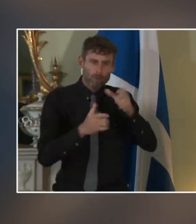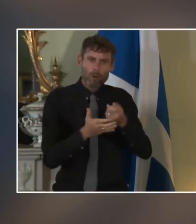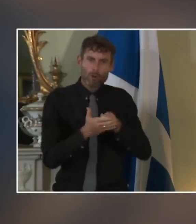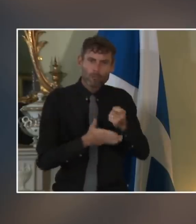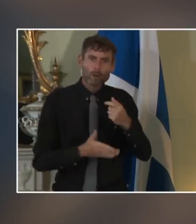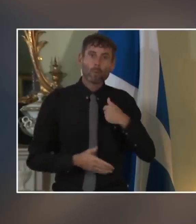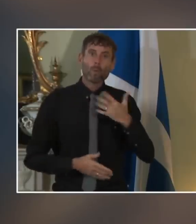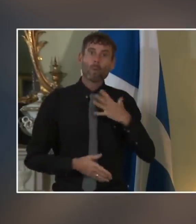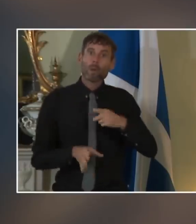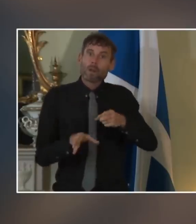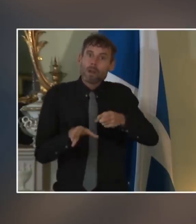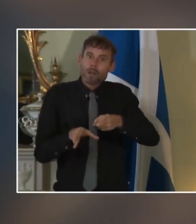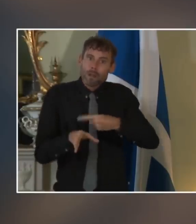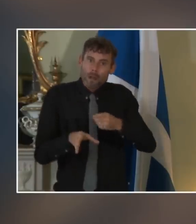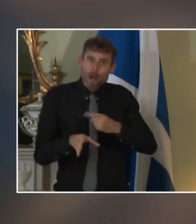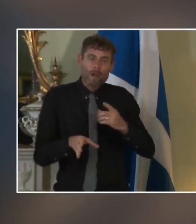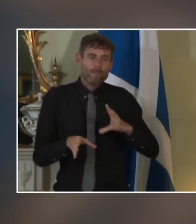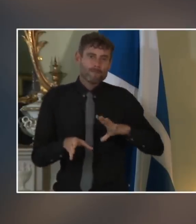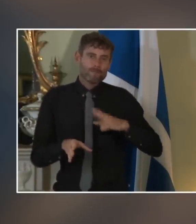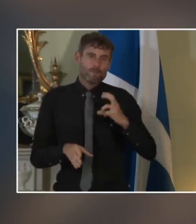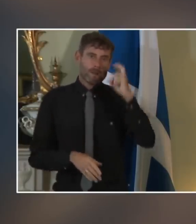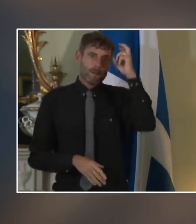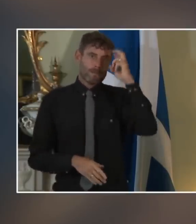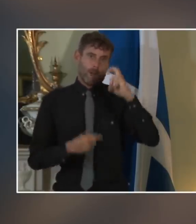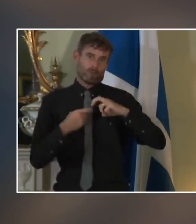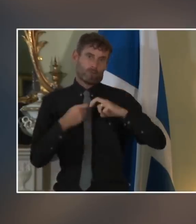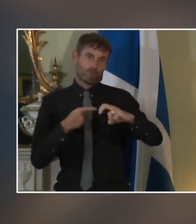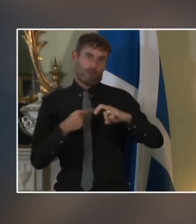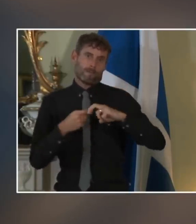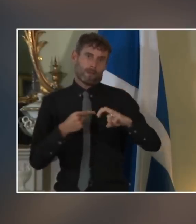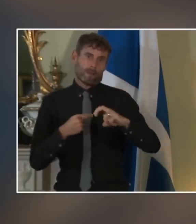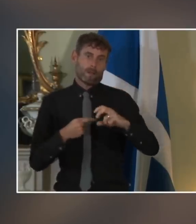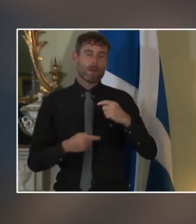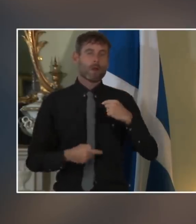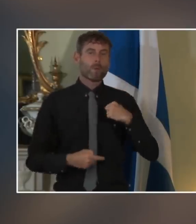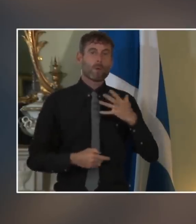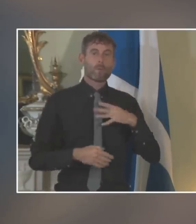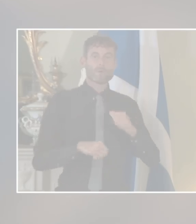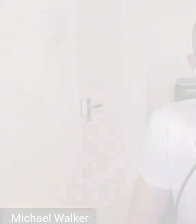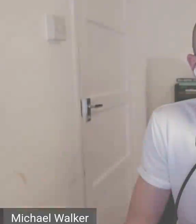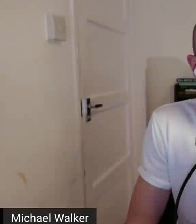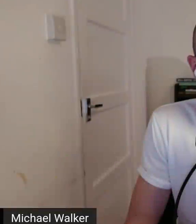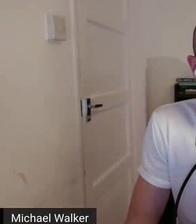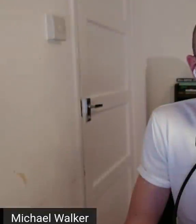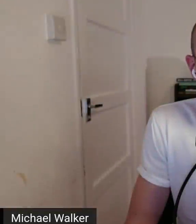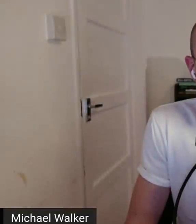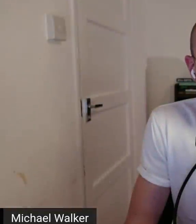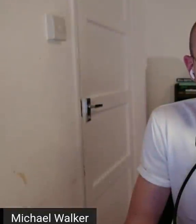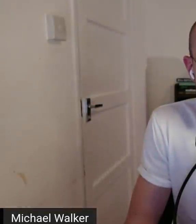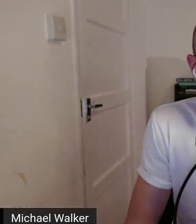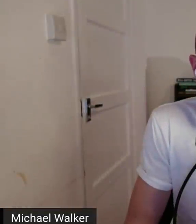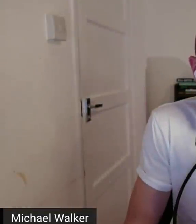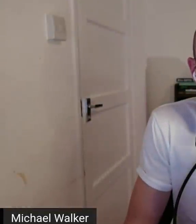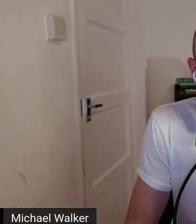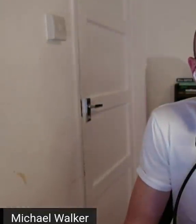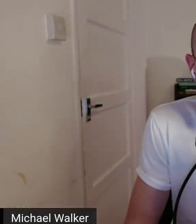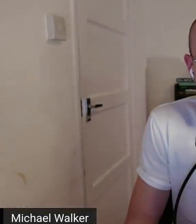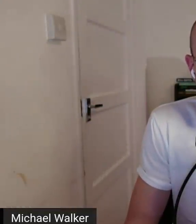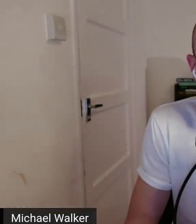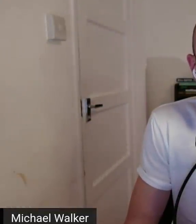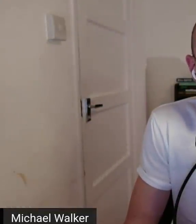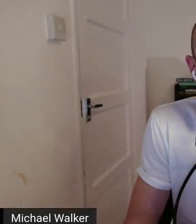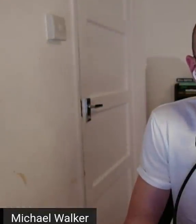young people, create a new national park, and much more. That was the Green